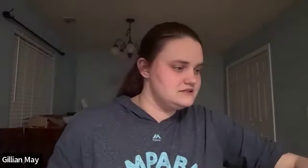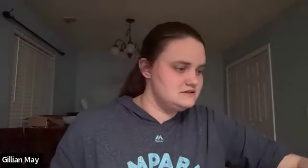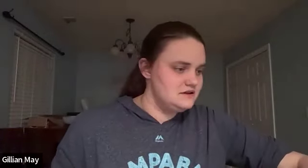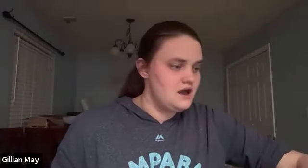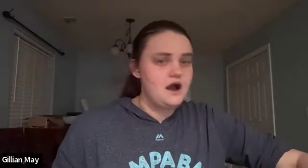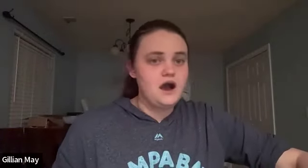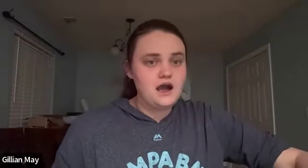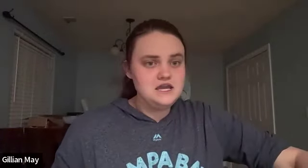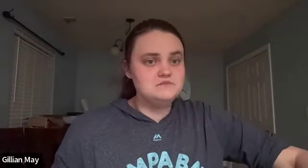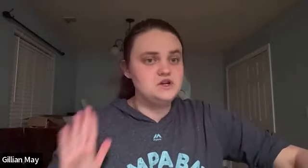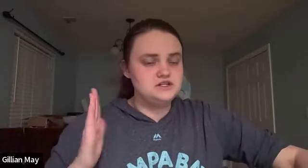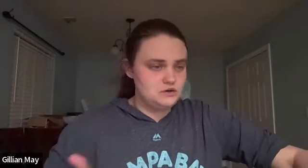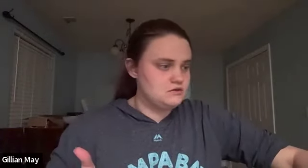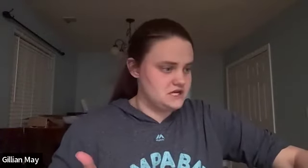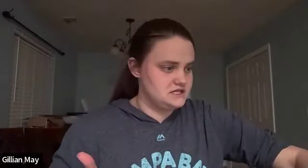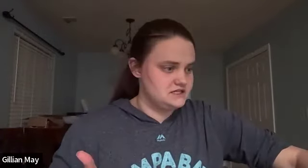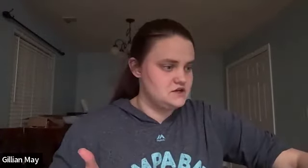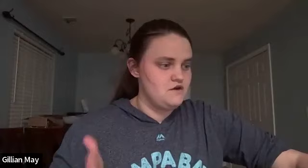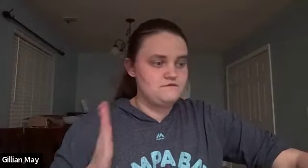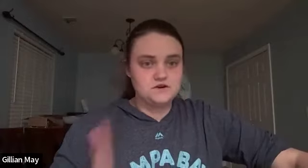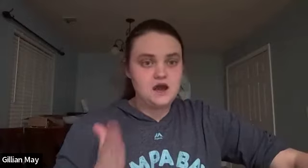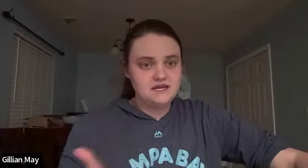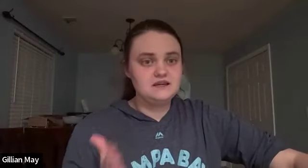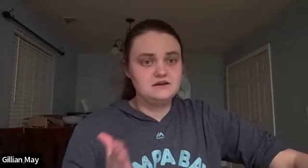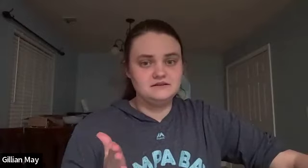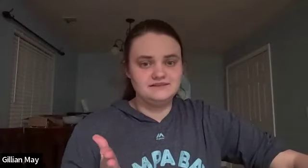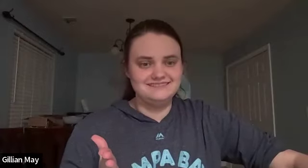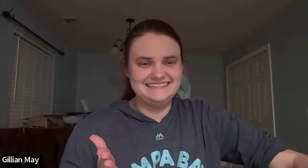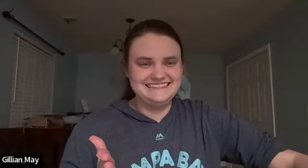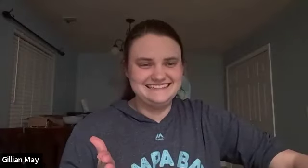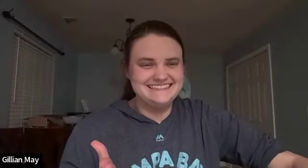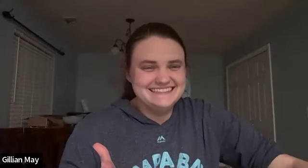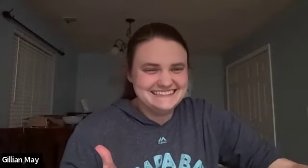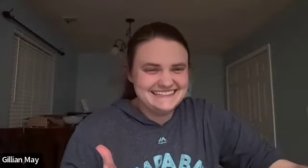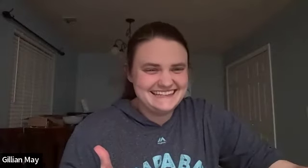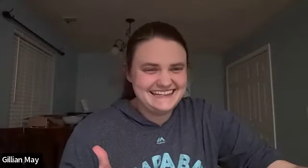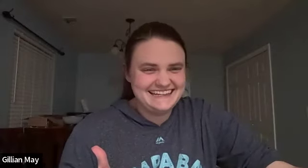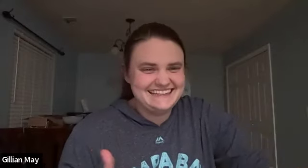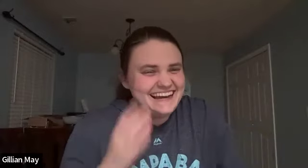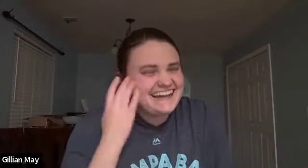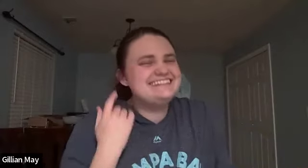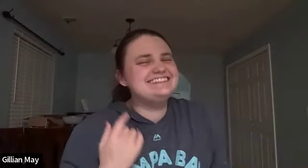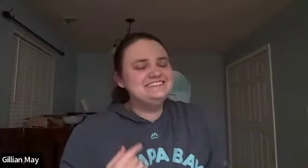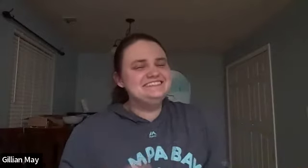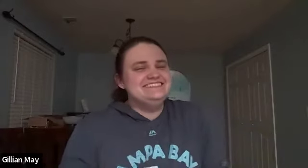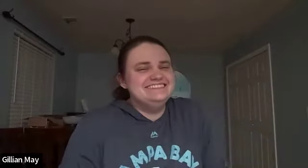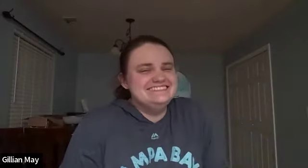list. I am notorious for not this is always the fun part, because Gillian looks around her kitchen and all of the signs are kitchen